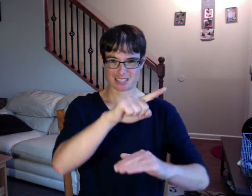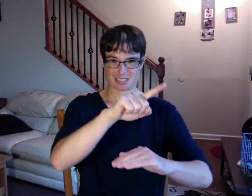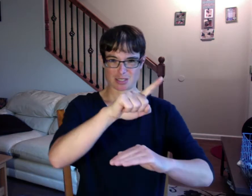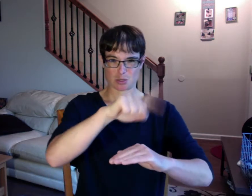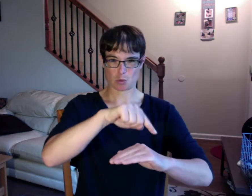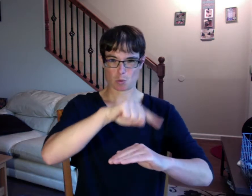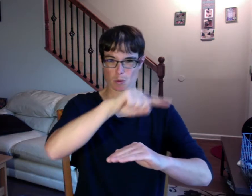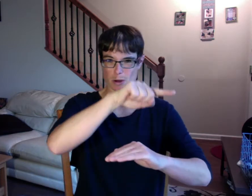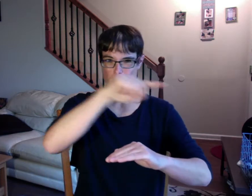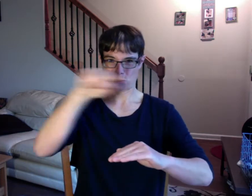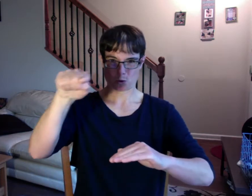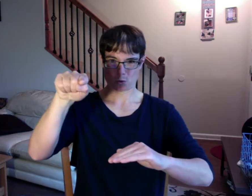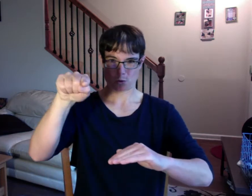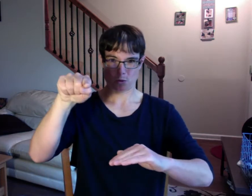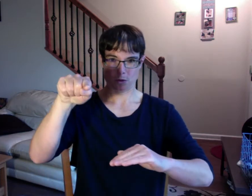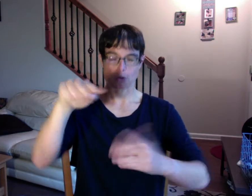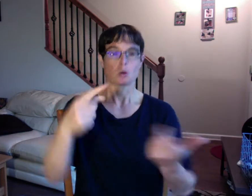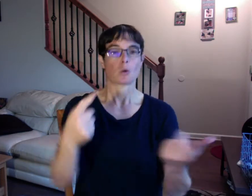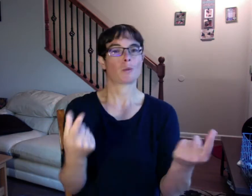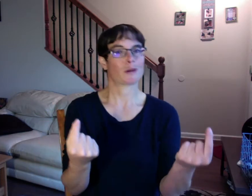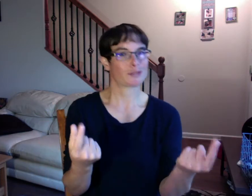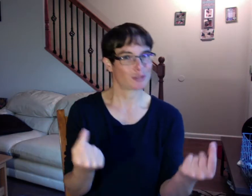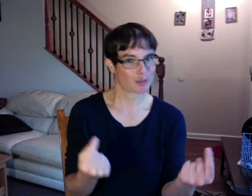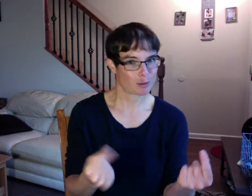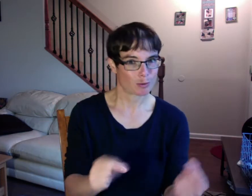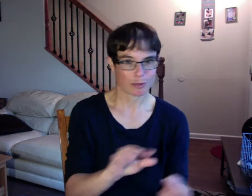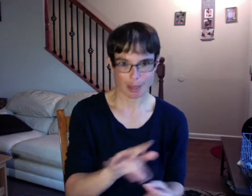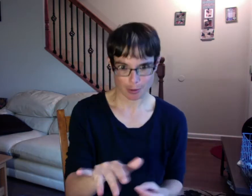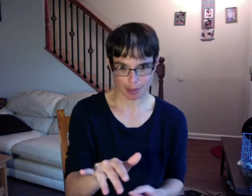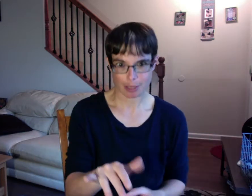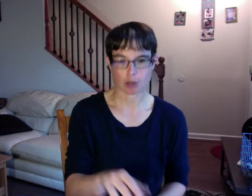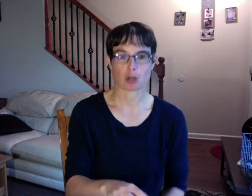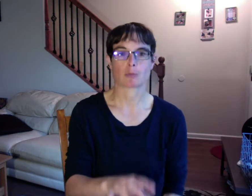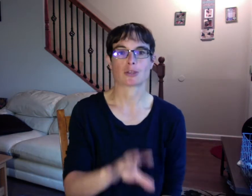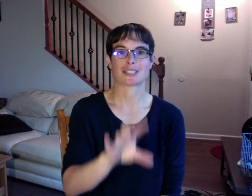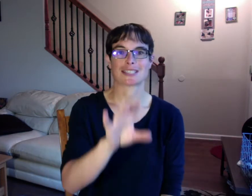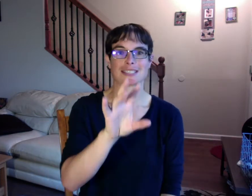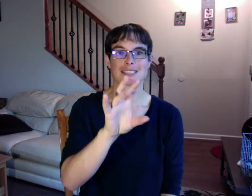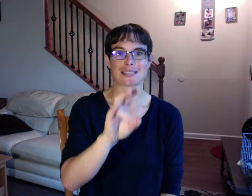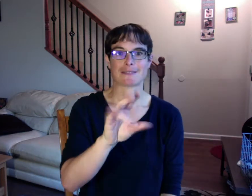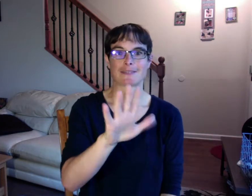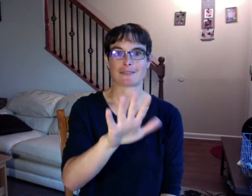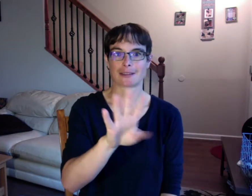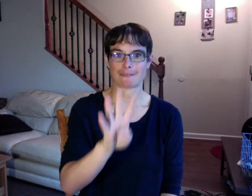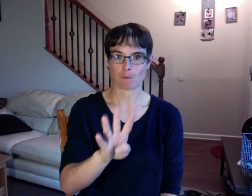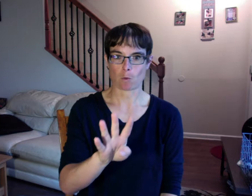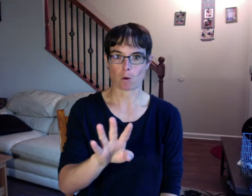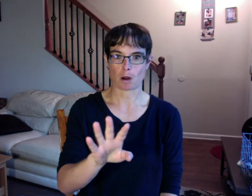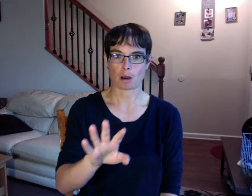punch in 754 square root, and it's going to give you your answer. Go ahead and try it.